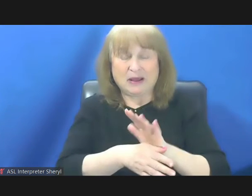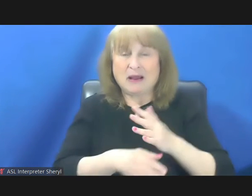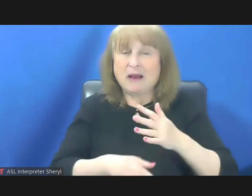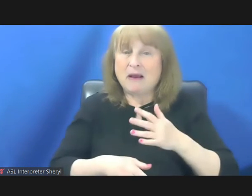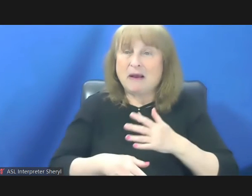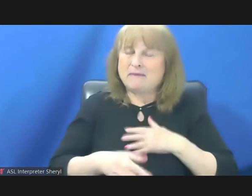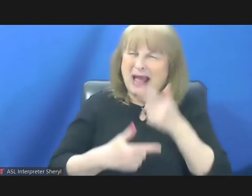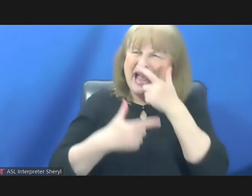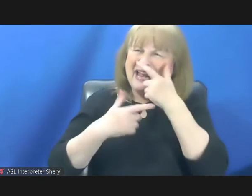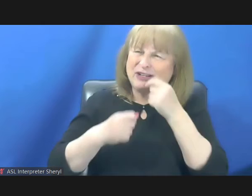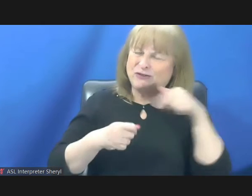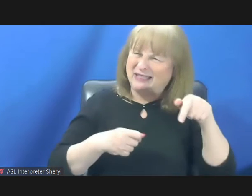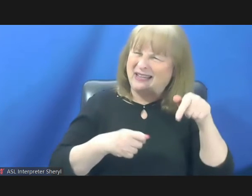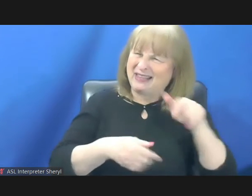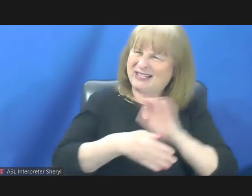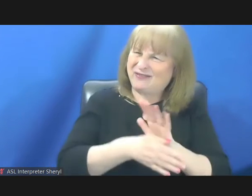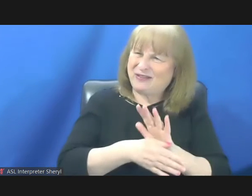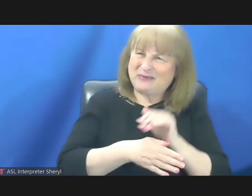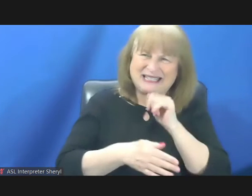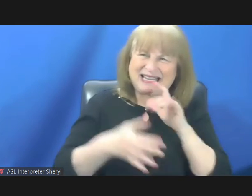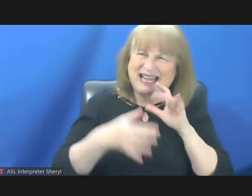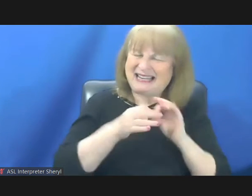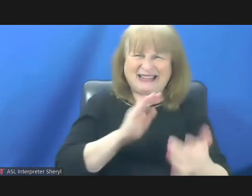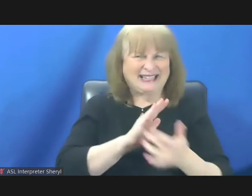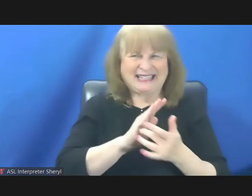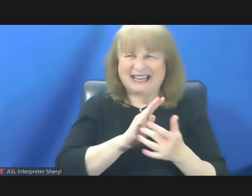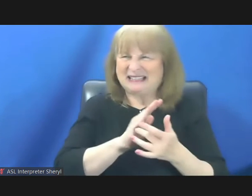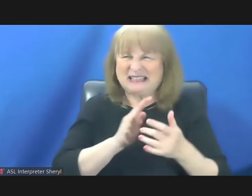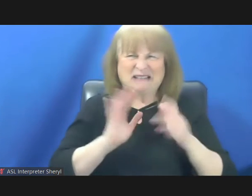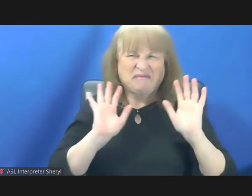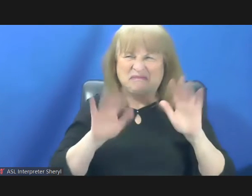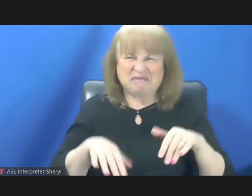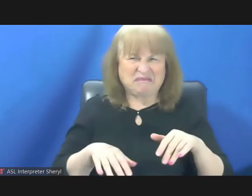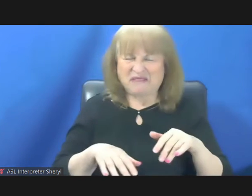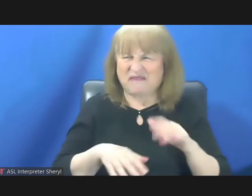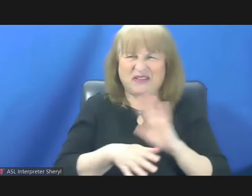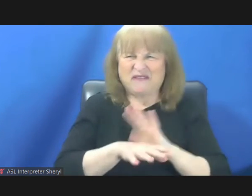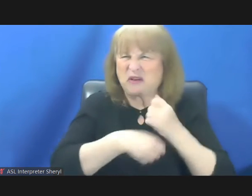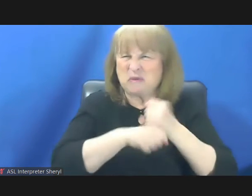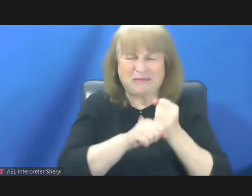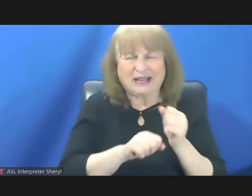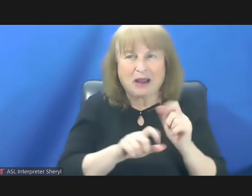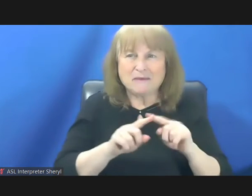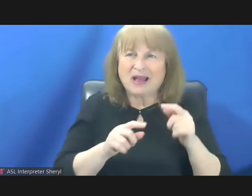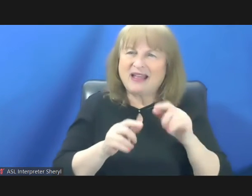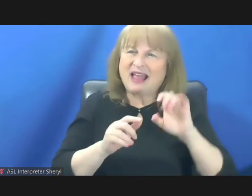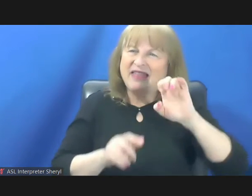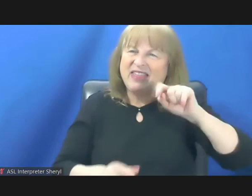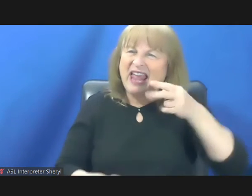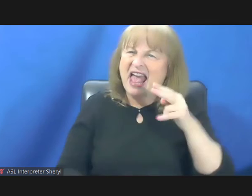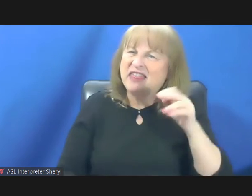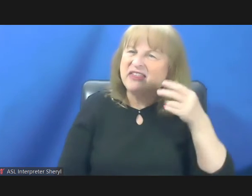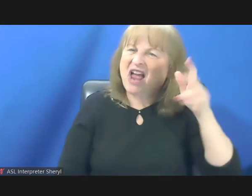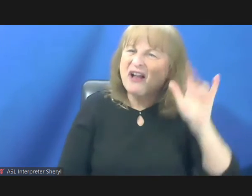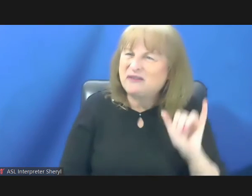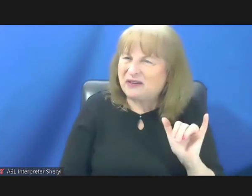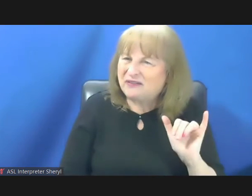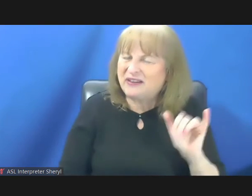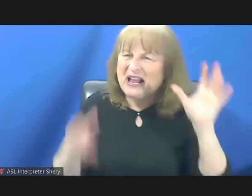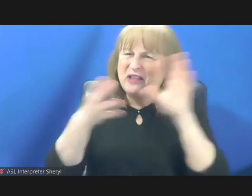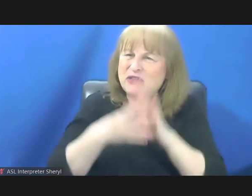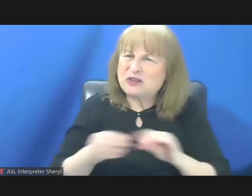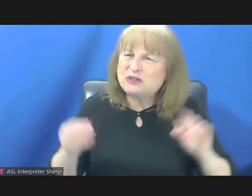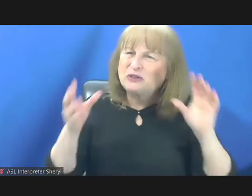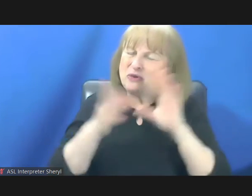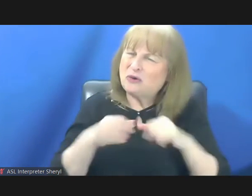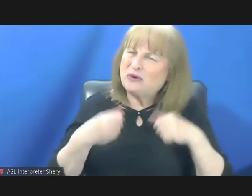my interest into the film isn't in the technicalities of the filmmaking itself, but in the ethnography of it, in the stories that it